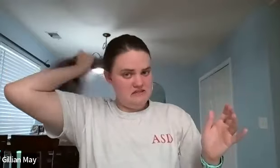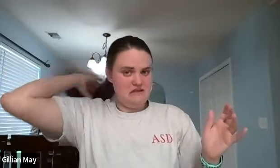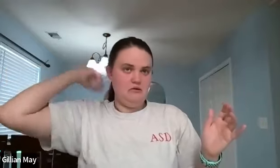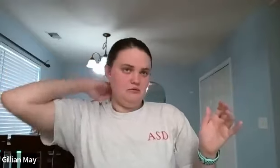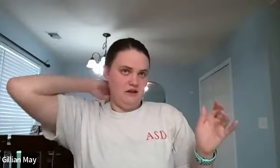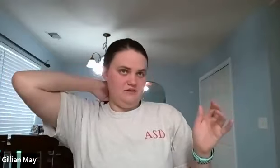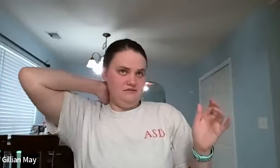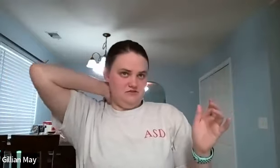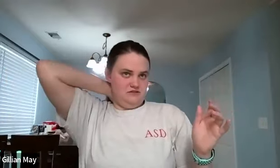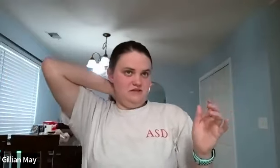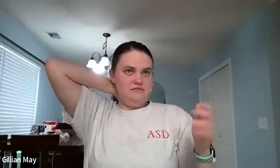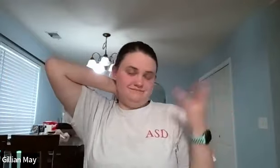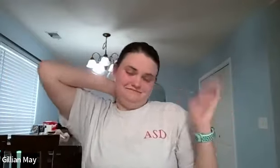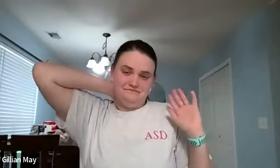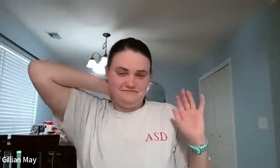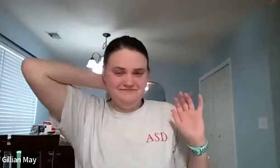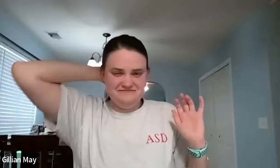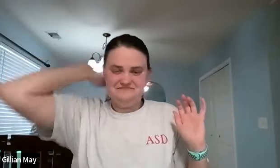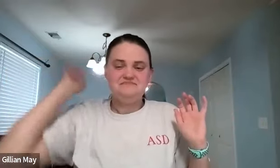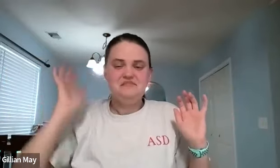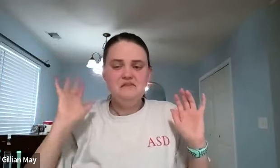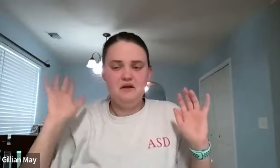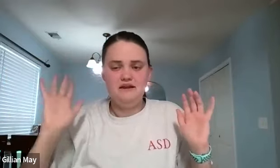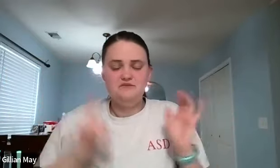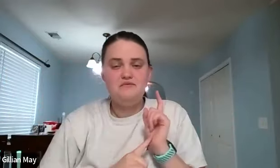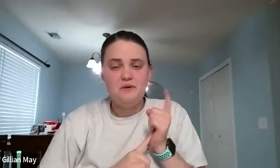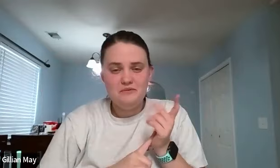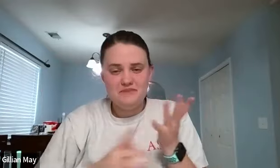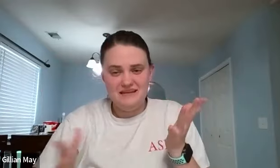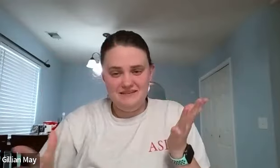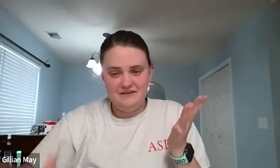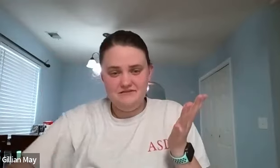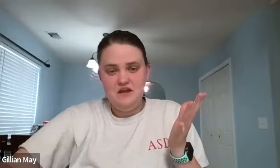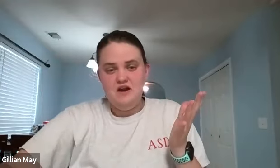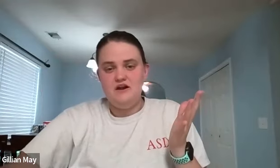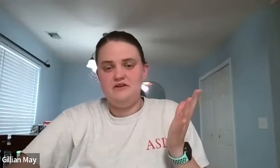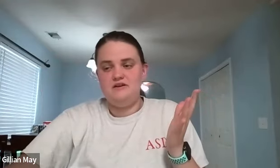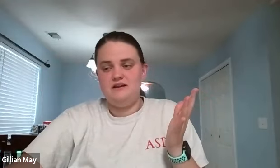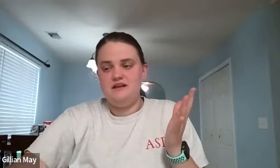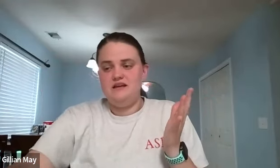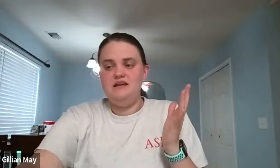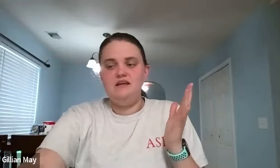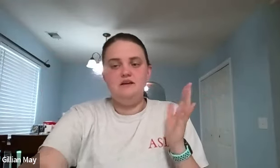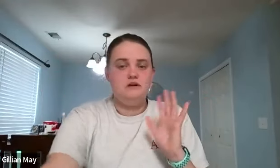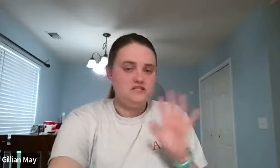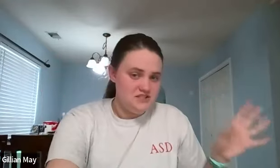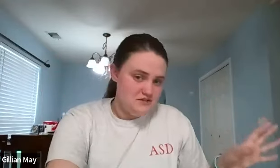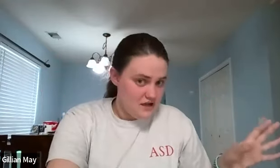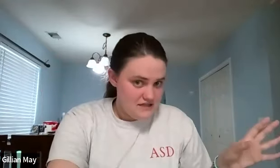like, oh, okay, interesting, but all right, so we have 1 more minute left. Are there any questions you guys